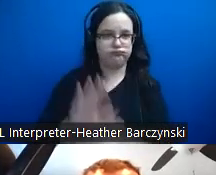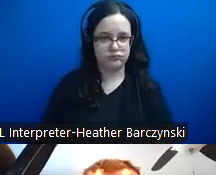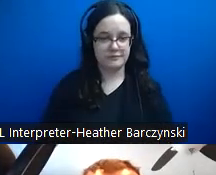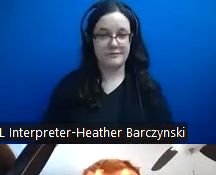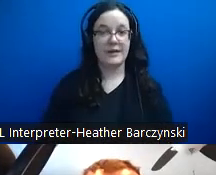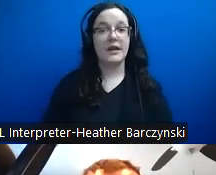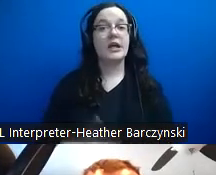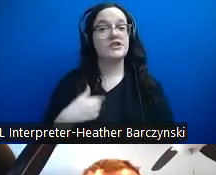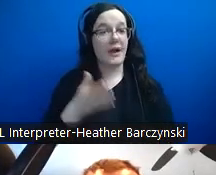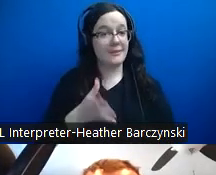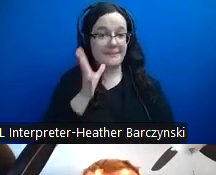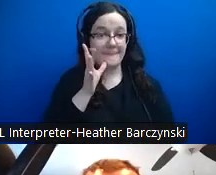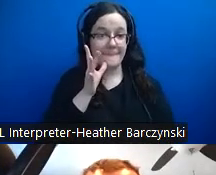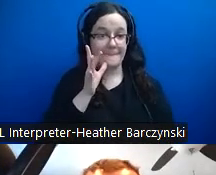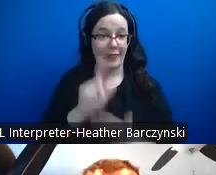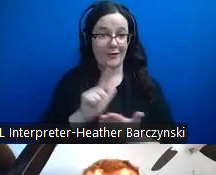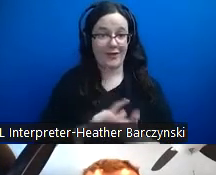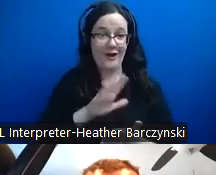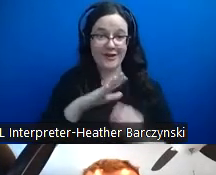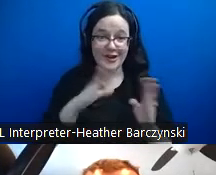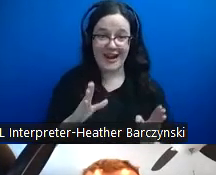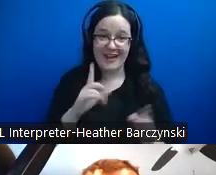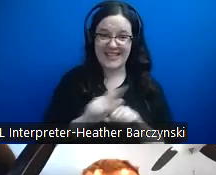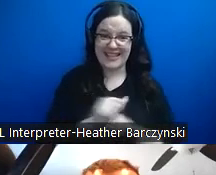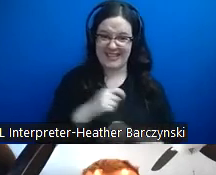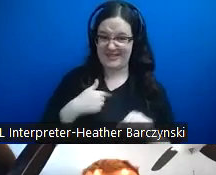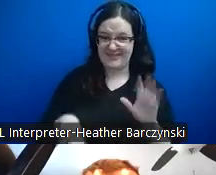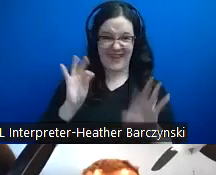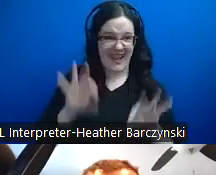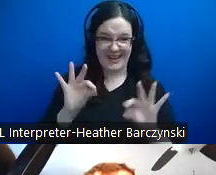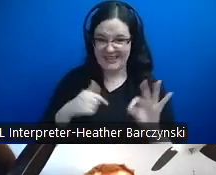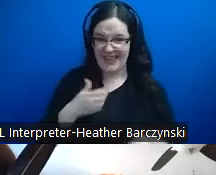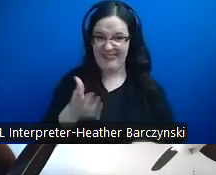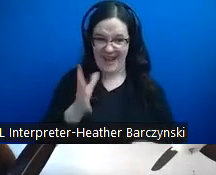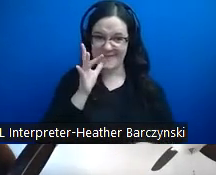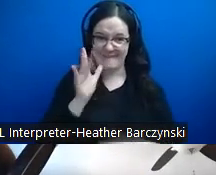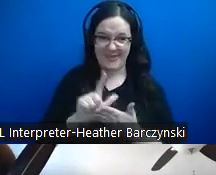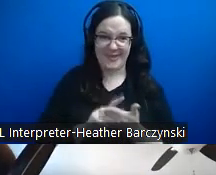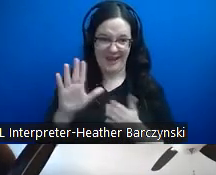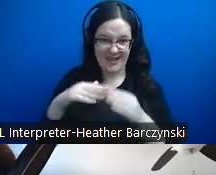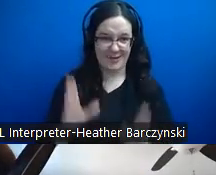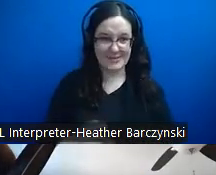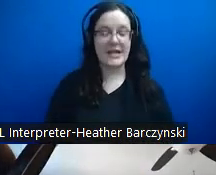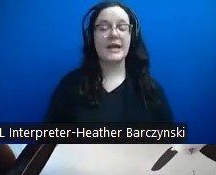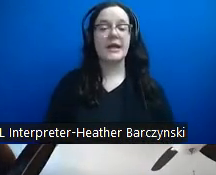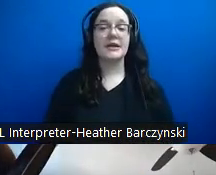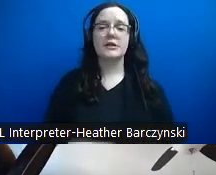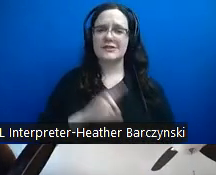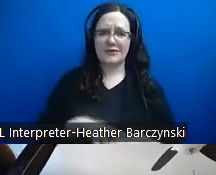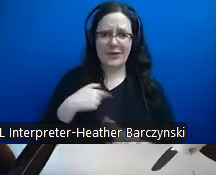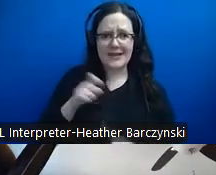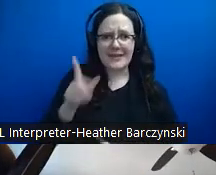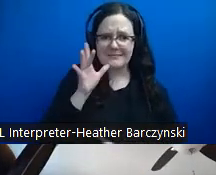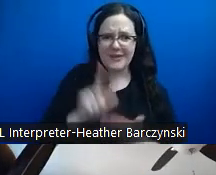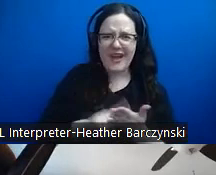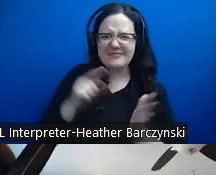at my mother-in-law's house, actually, when I was finding all this stuff out as well. So, of course, I'm asking her, what is